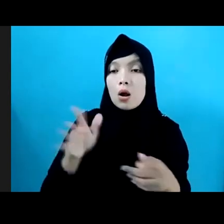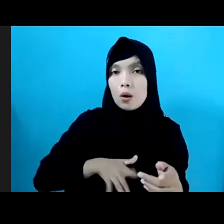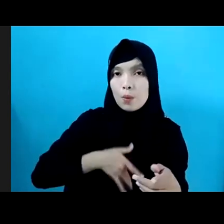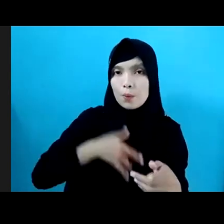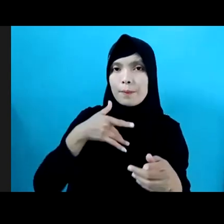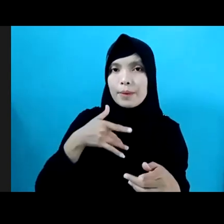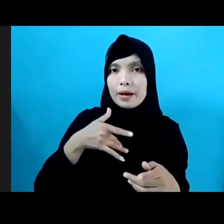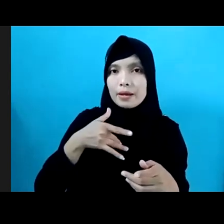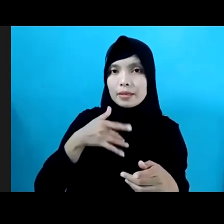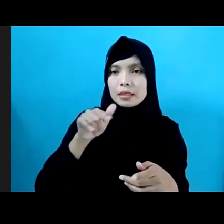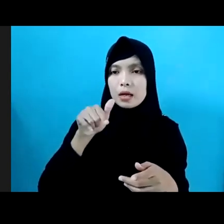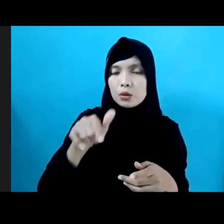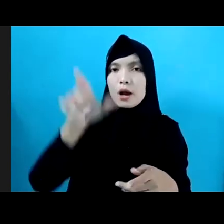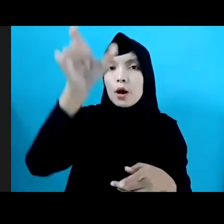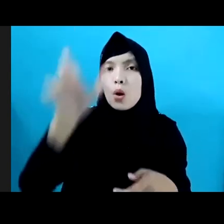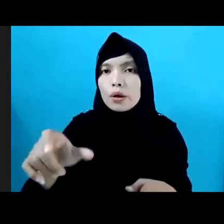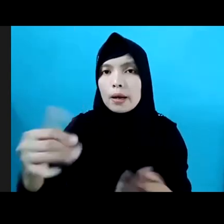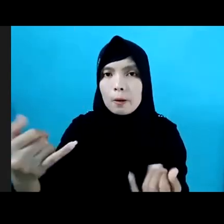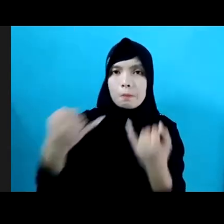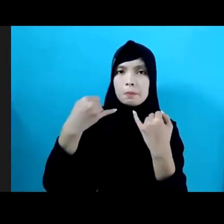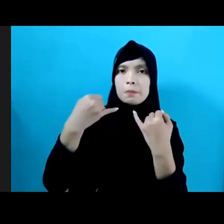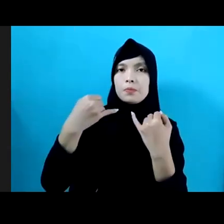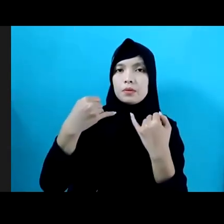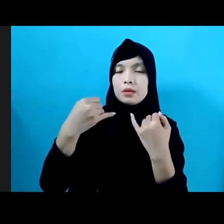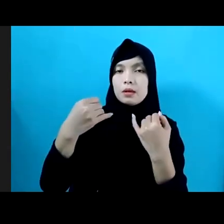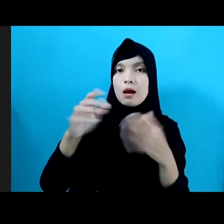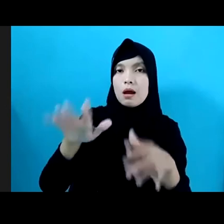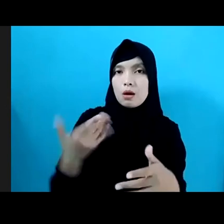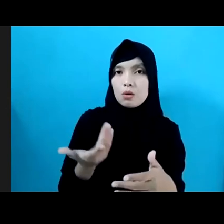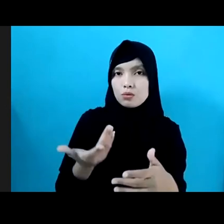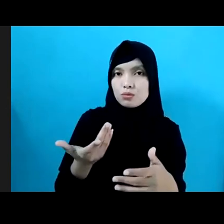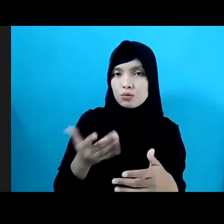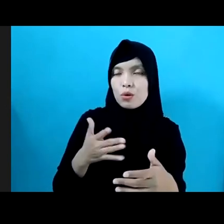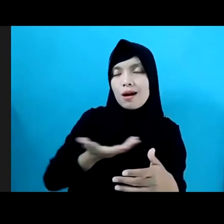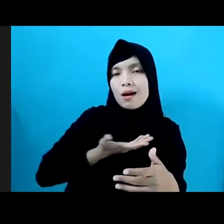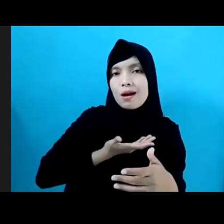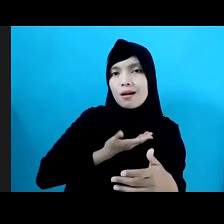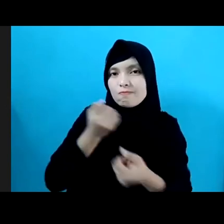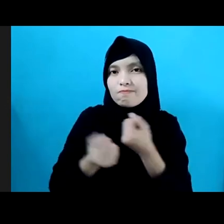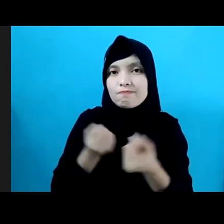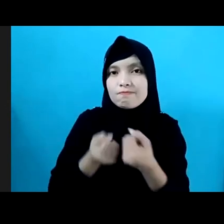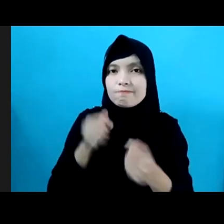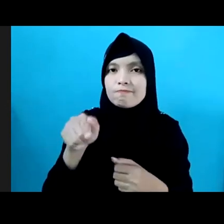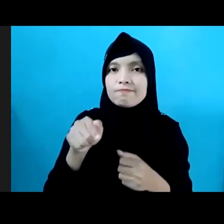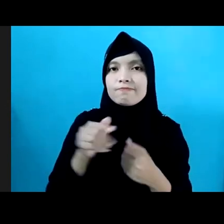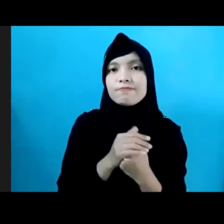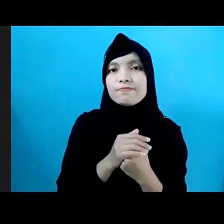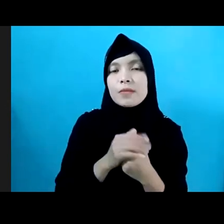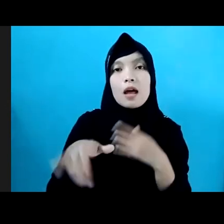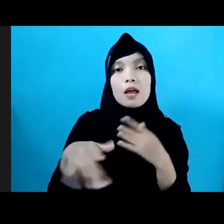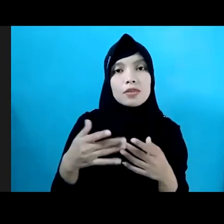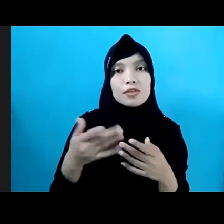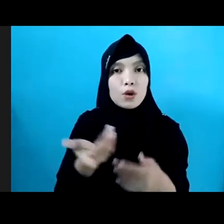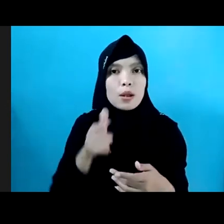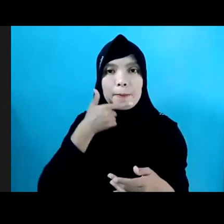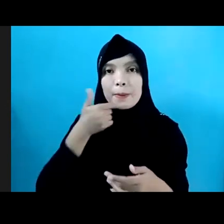Picture Etc I Need To Act On That Or More Importantly Because They Do Understand That People